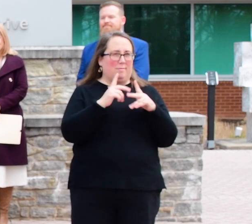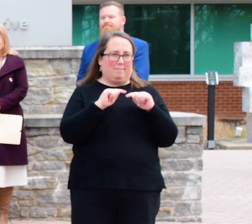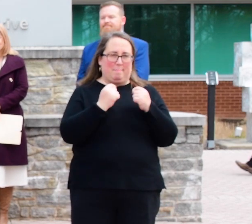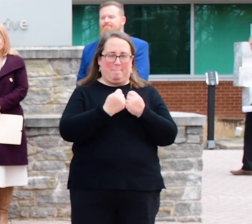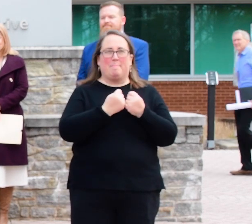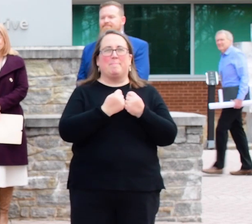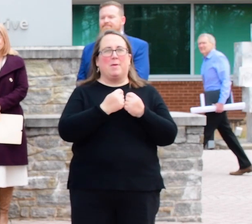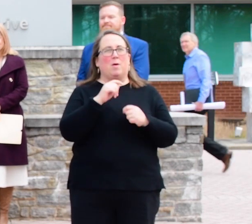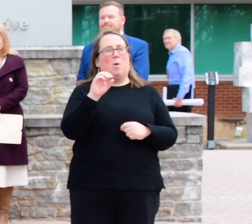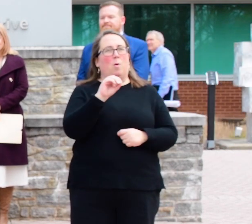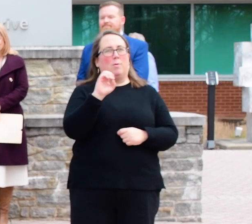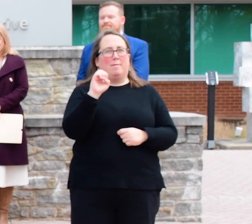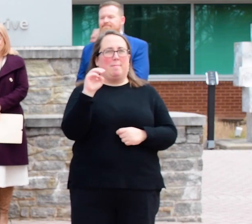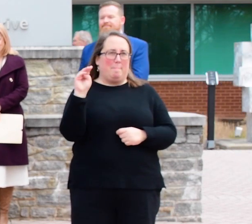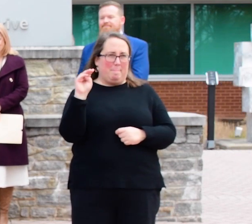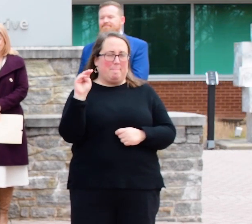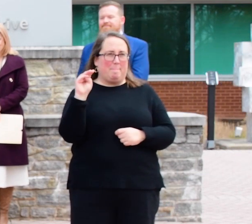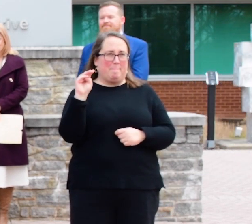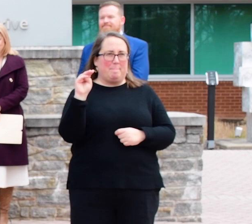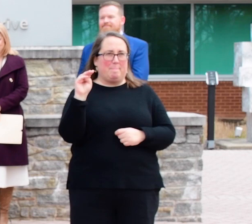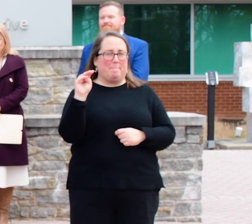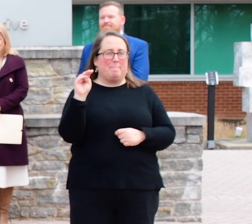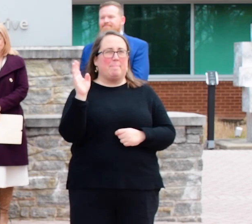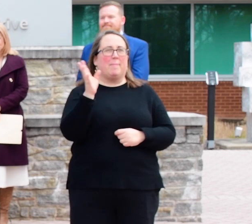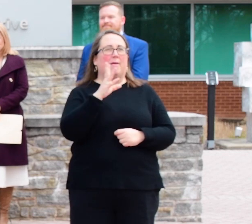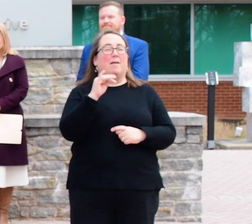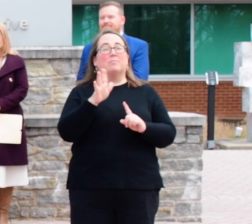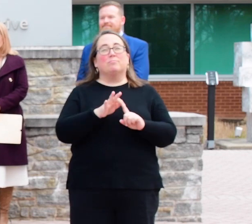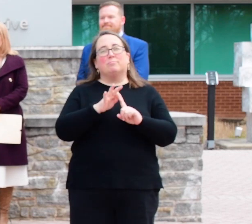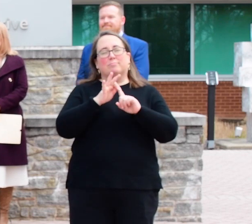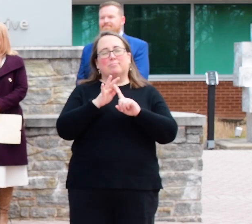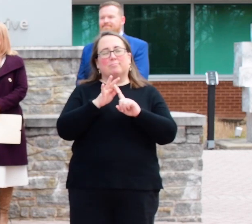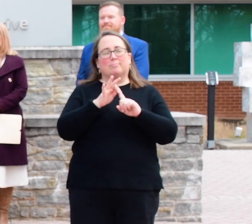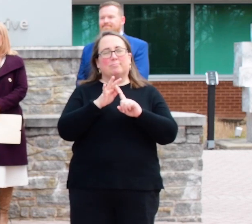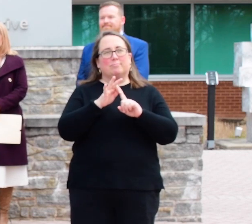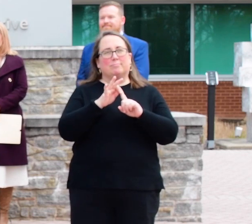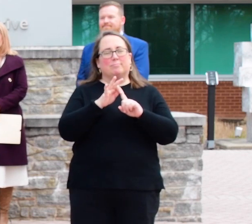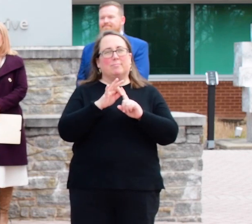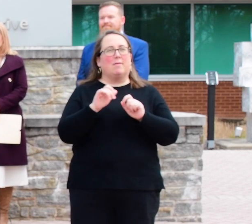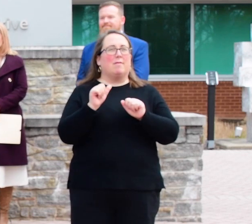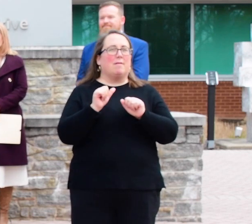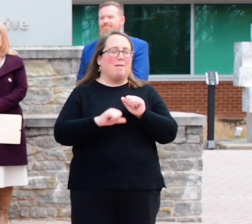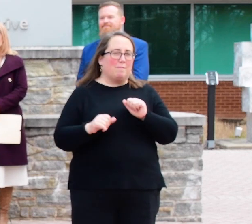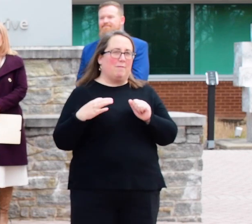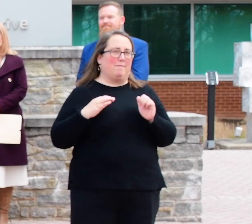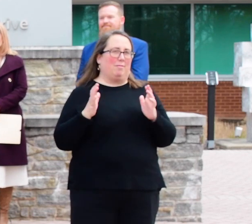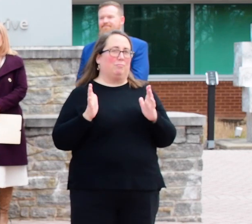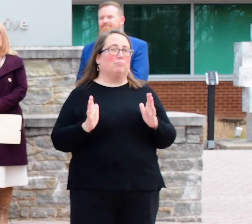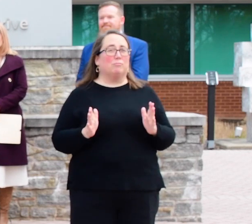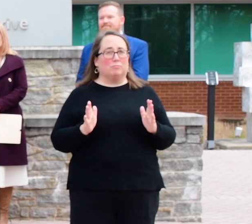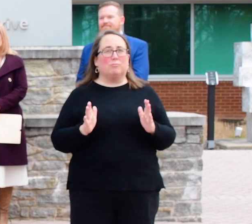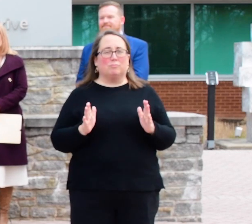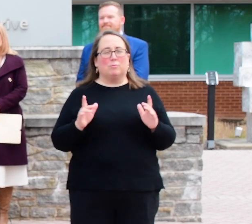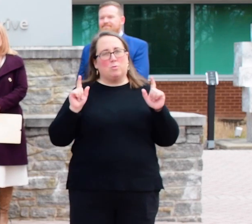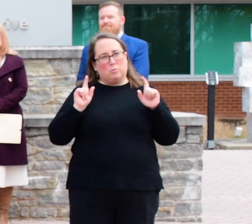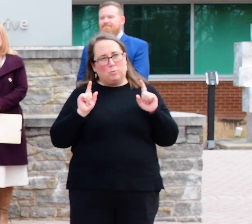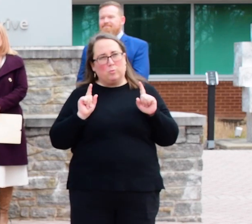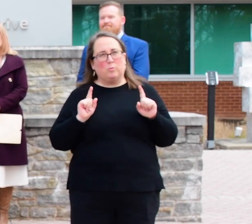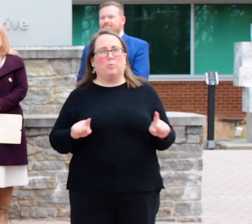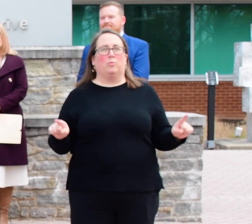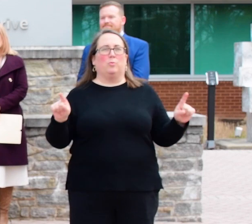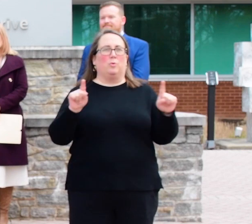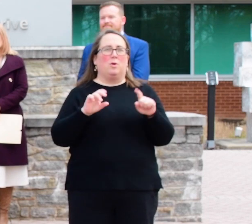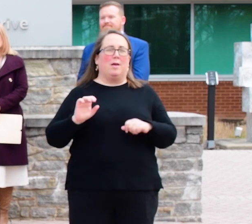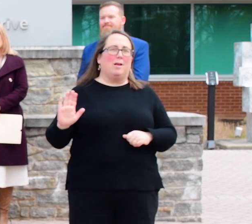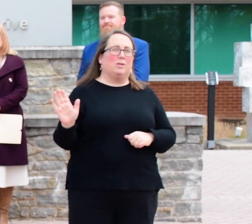at OEM, but especially each and every volunteer. You